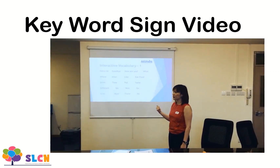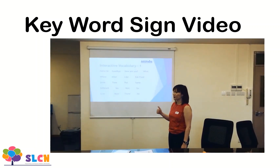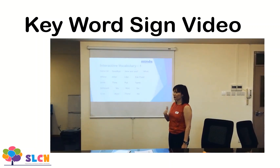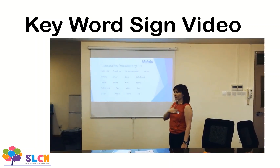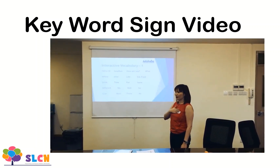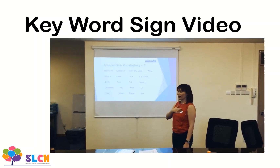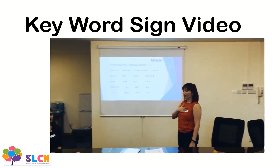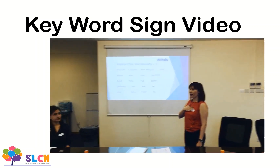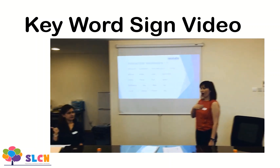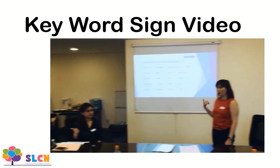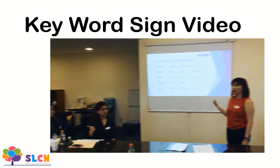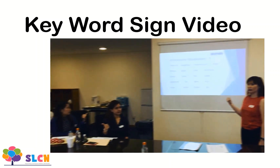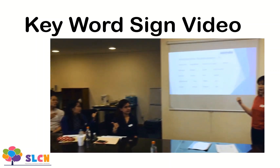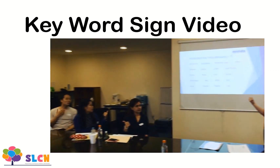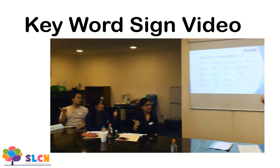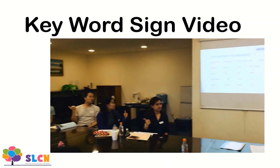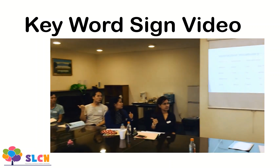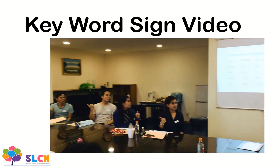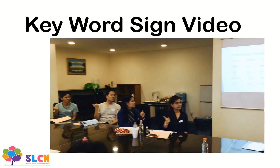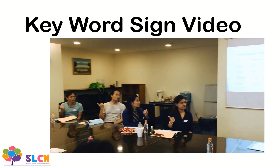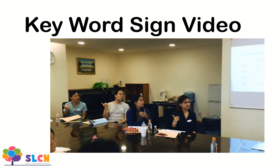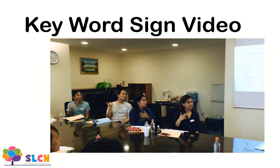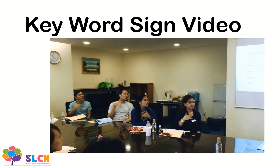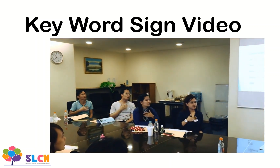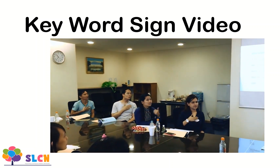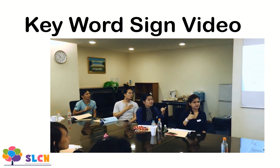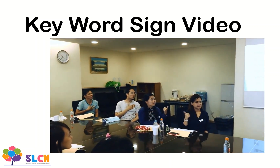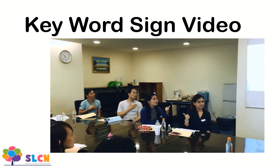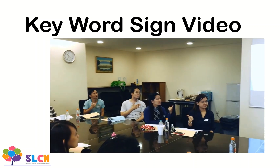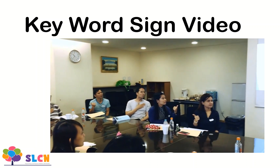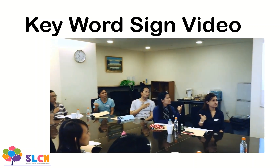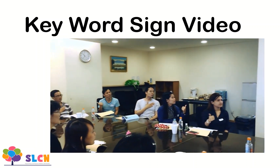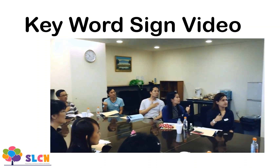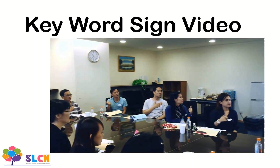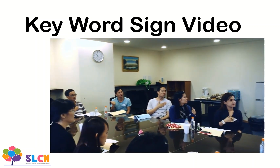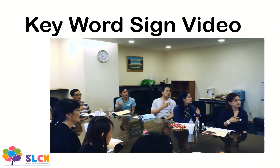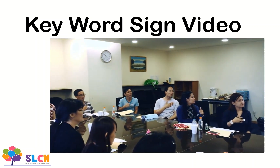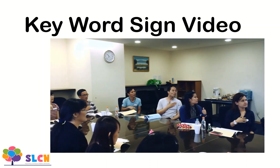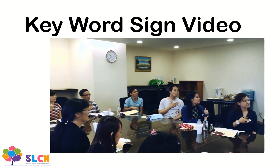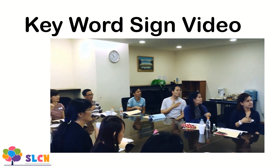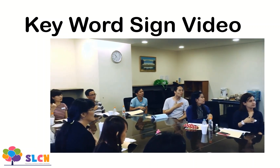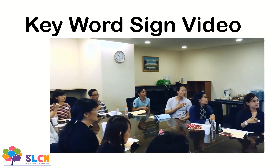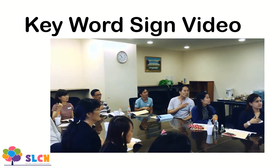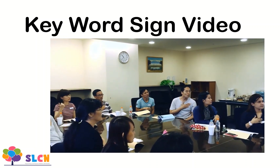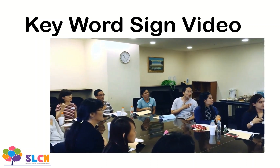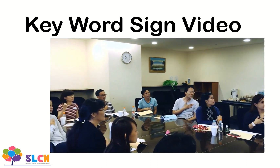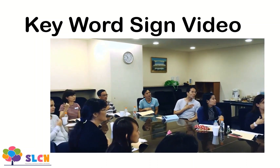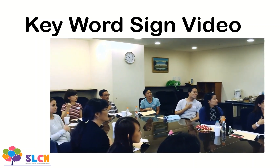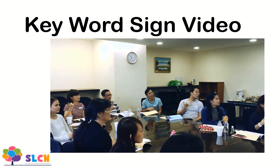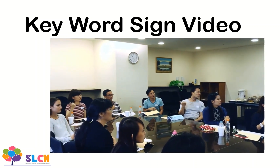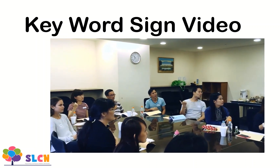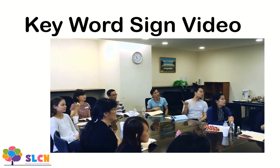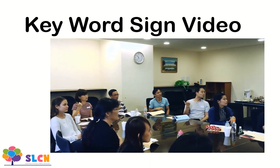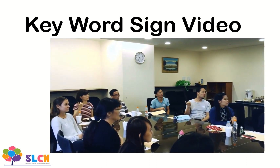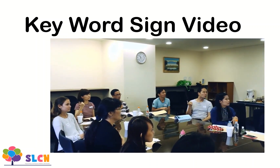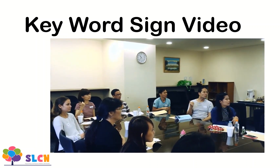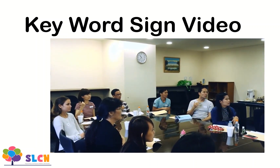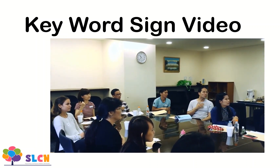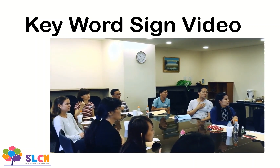2 staff who are sent to Melbourne, Australia, who are certified trainers. Our certified keyword sign